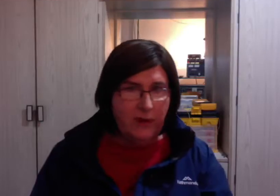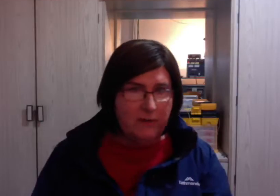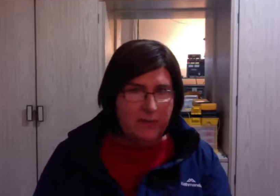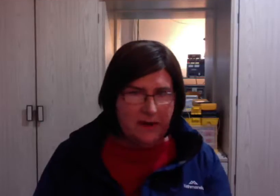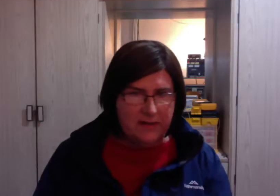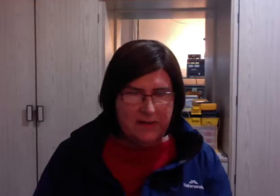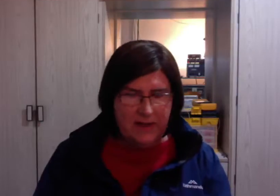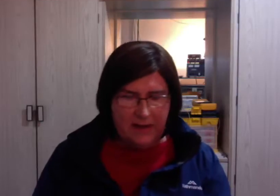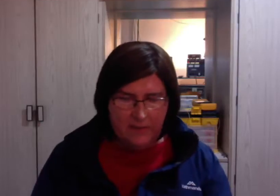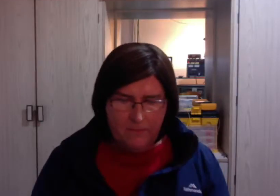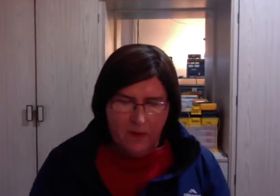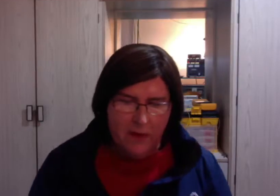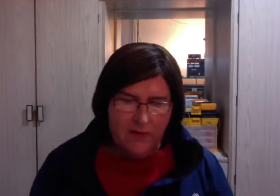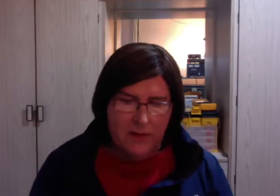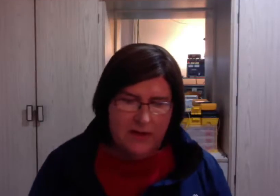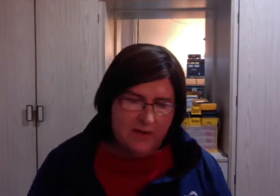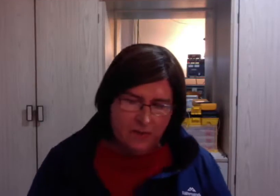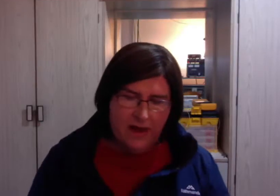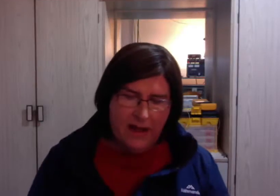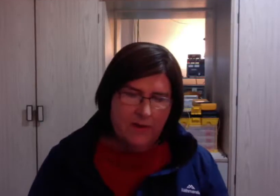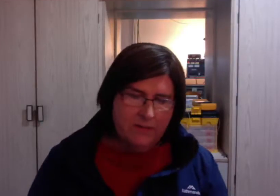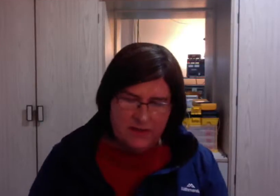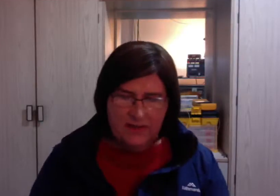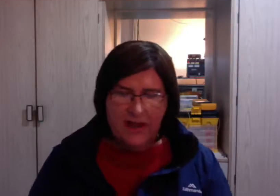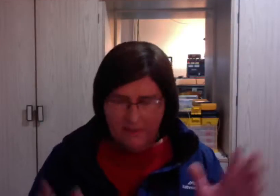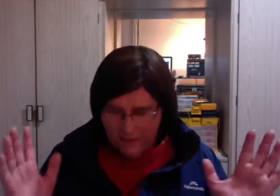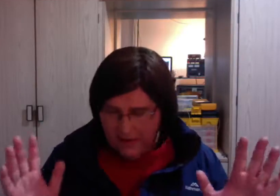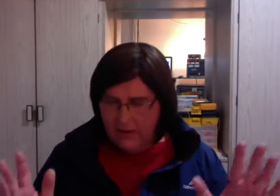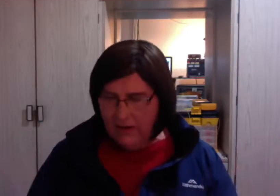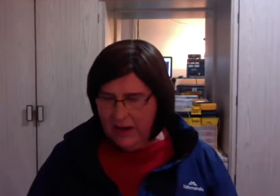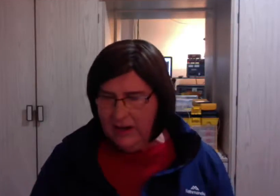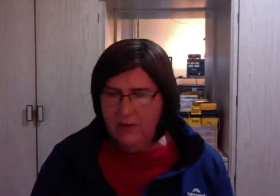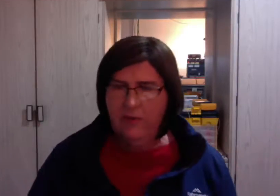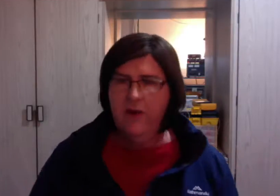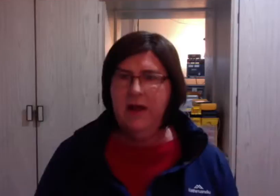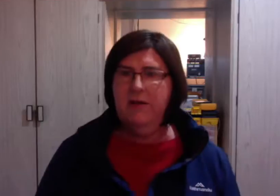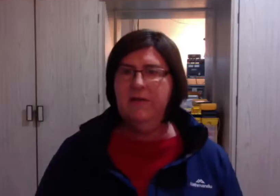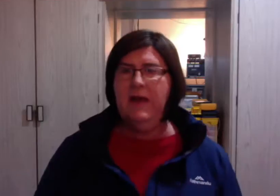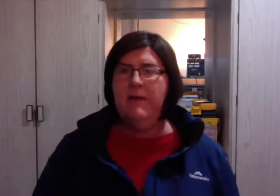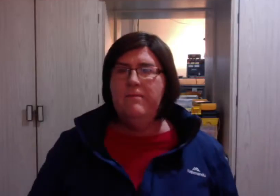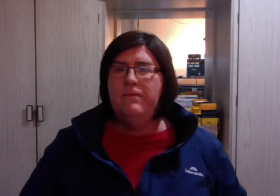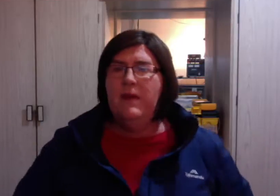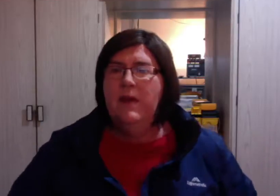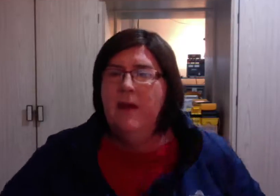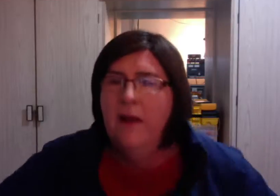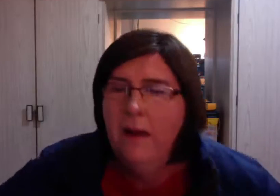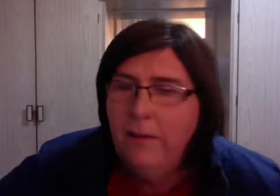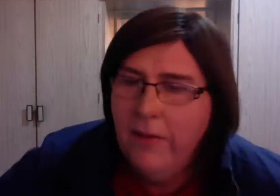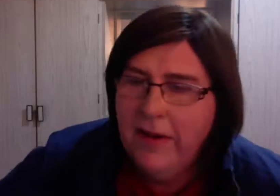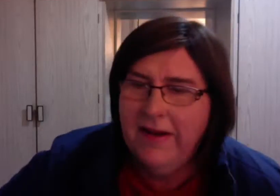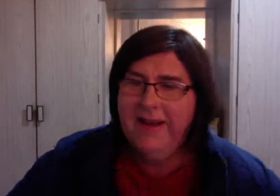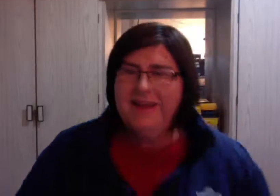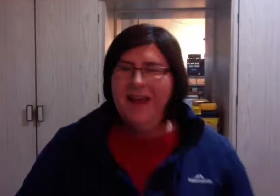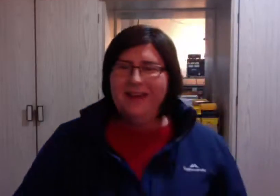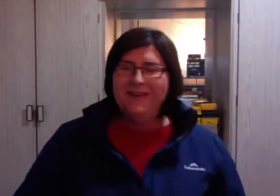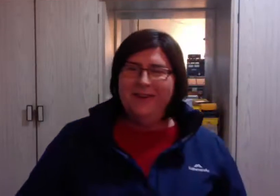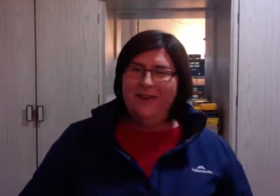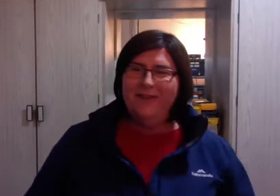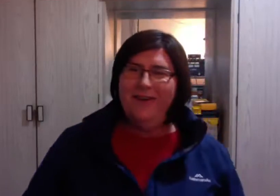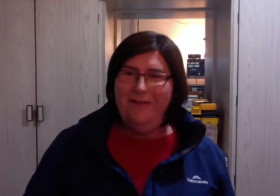siphoning back to the tank. So we had to stop that happening. We did that, and he was fine after that. But, John, I forgot that